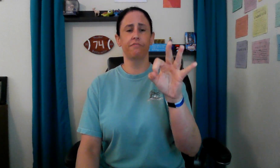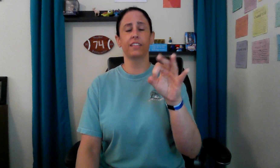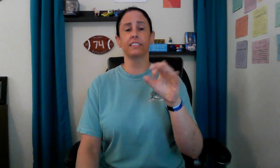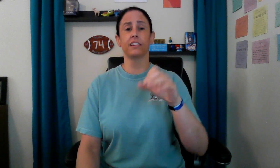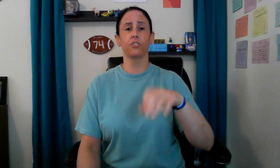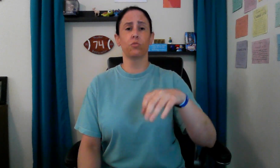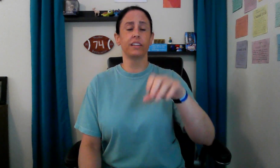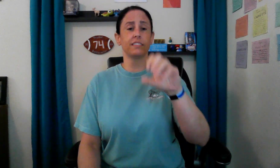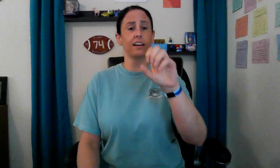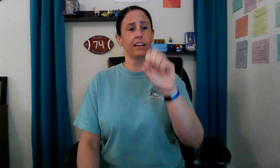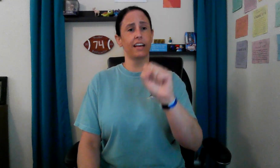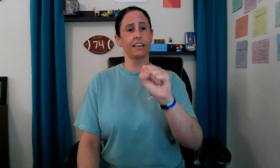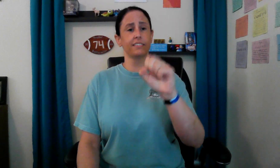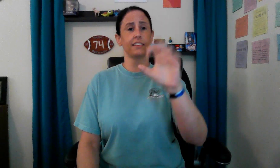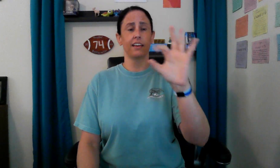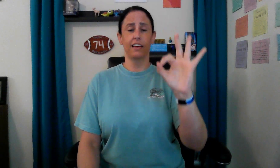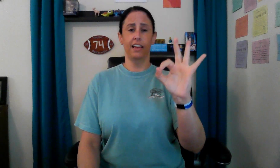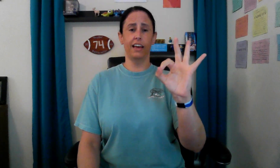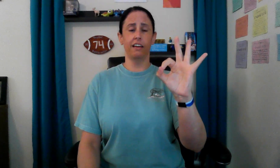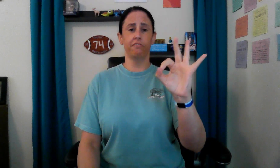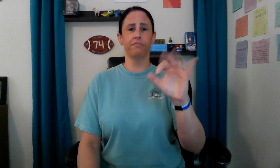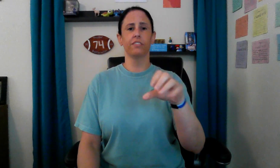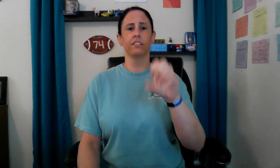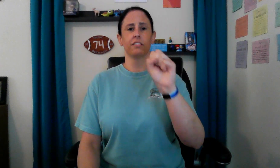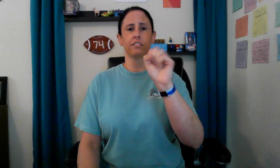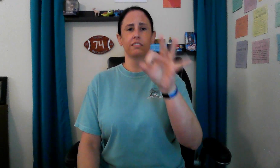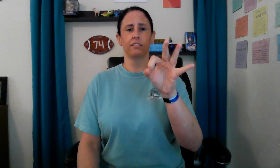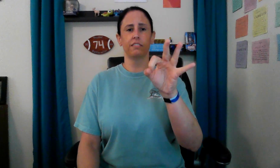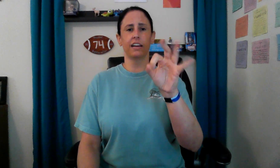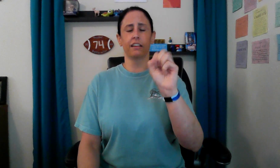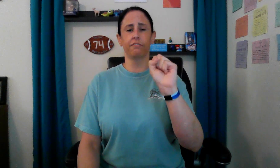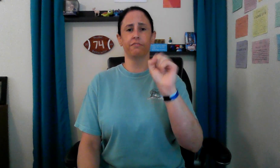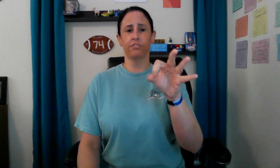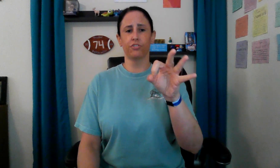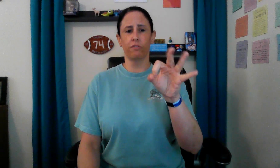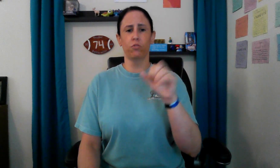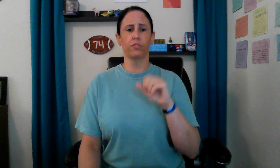that's another one. It's not SF. They kind of throw it forward.